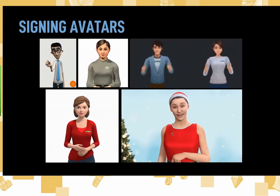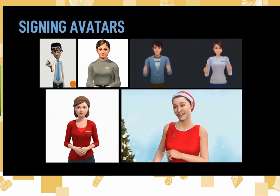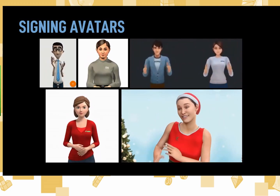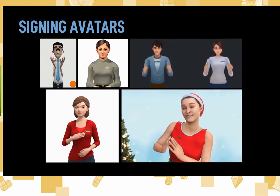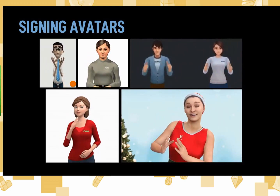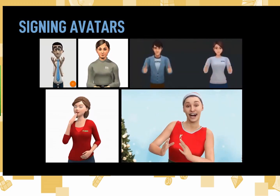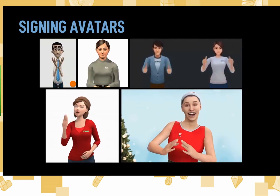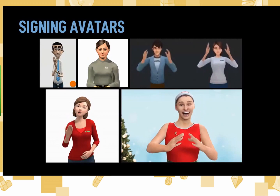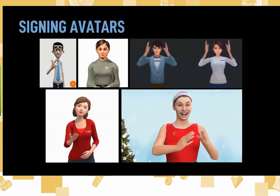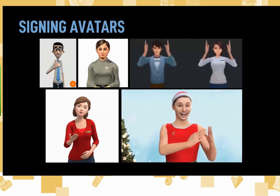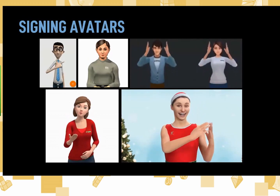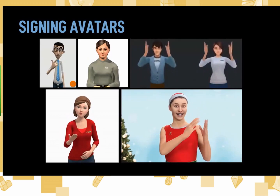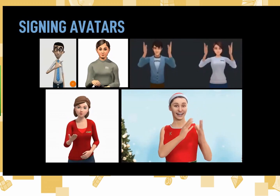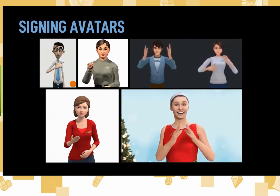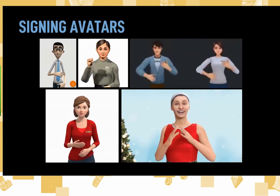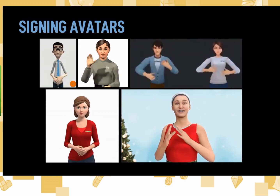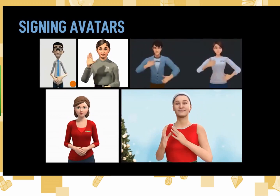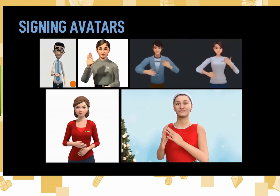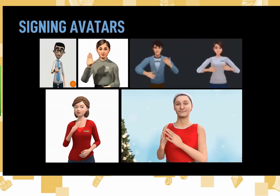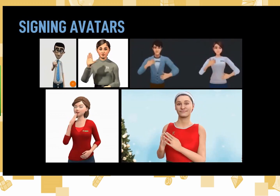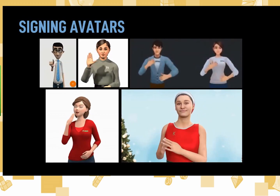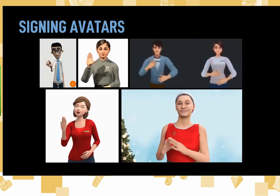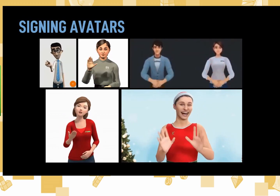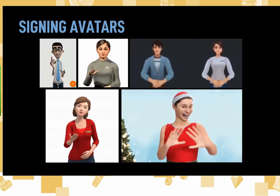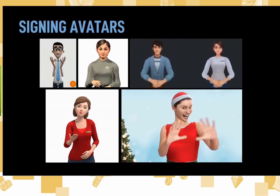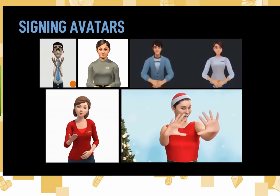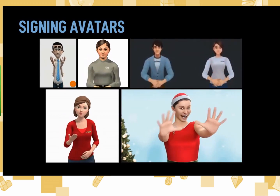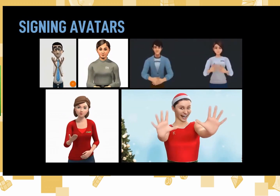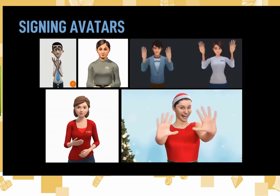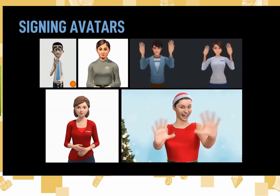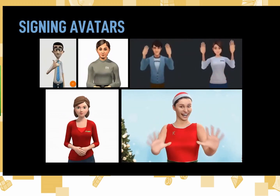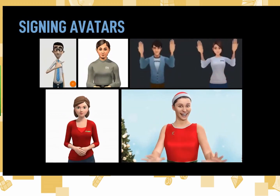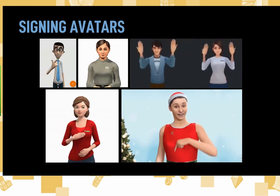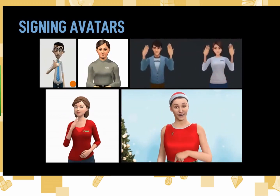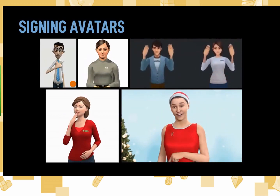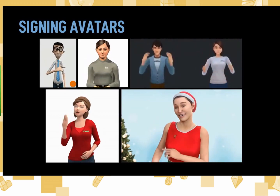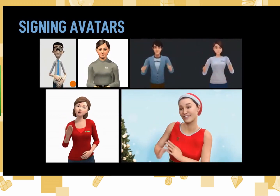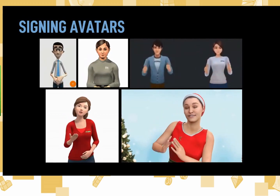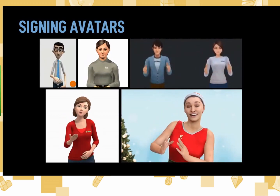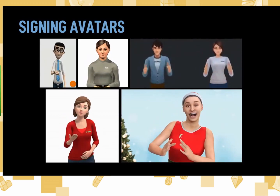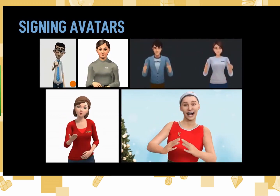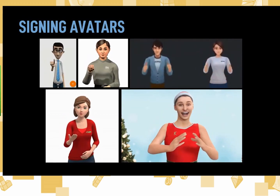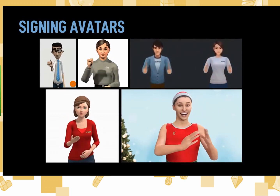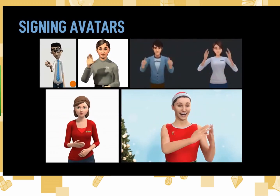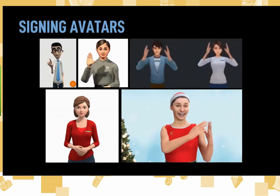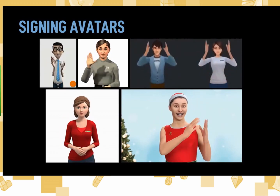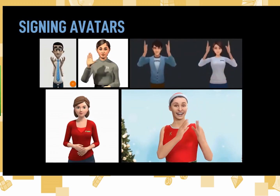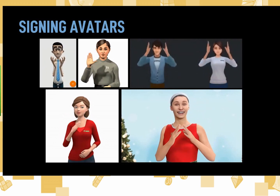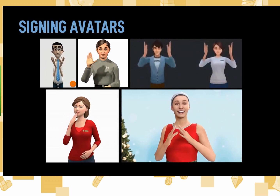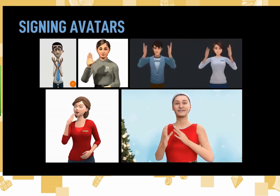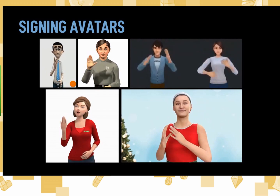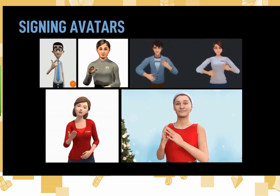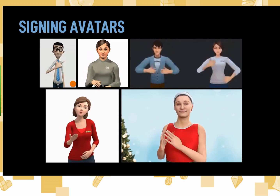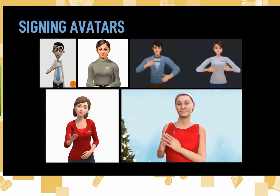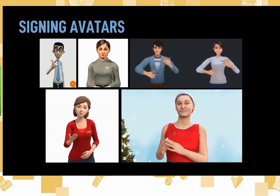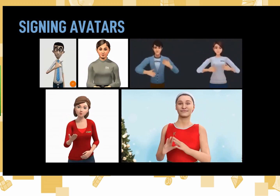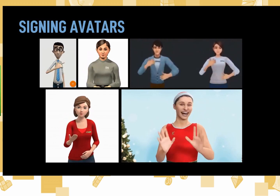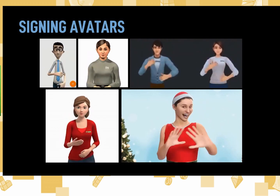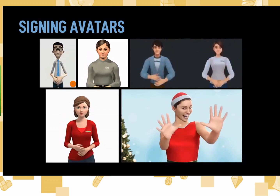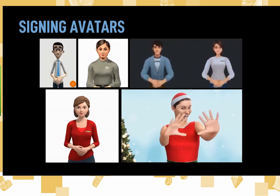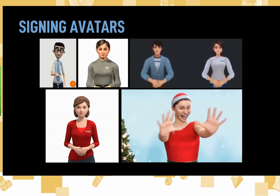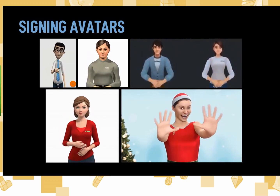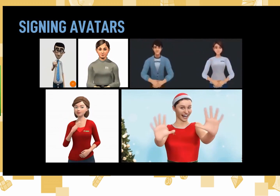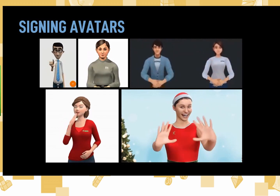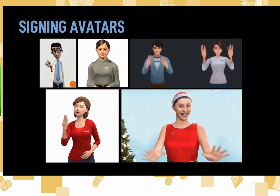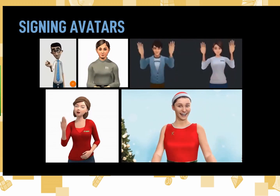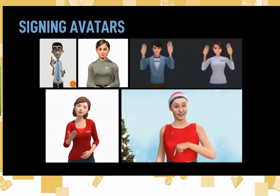British Sign Language or New Zealand Sign Language, like this last avatar here in the Christmas outfit. But of course, we're